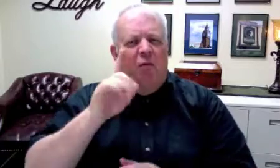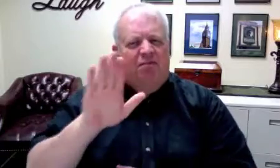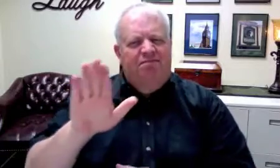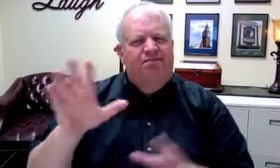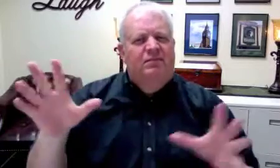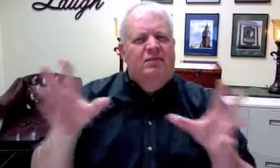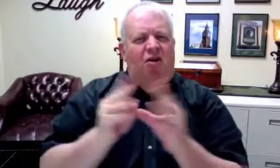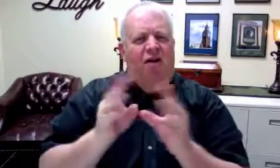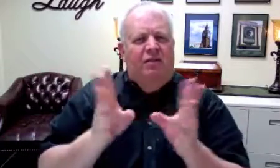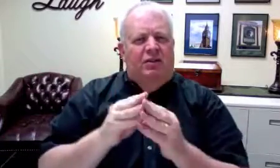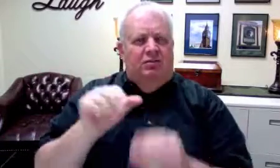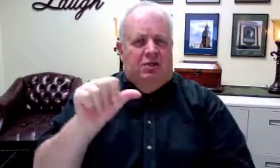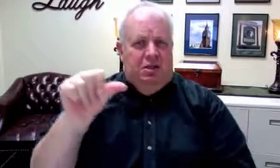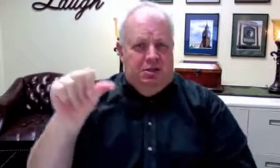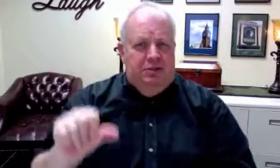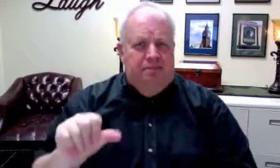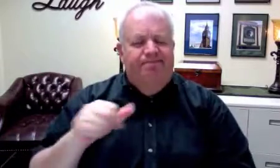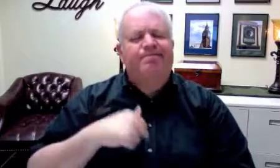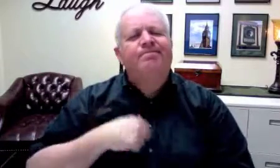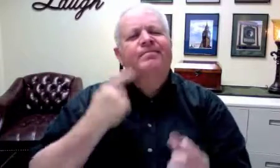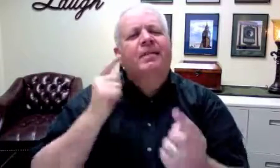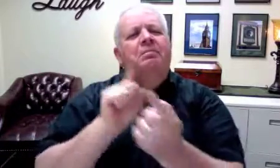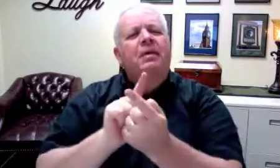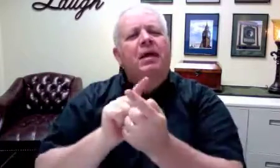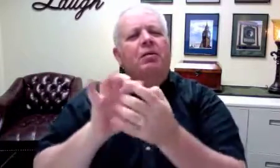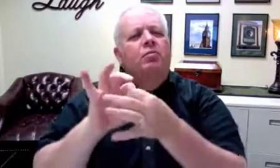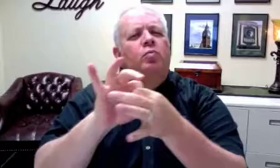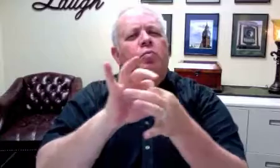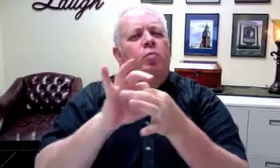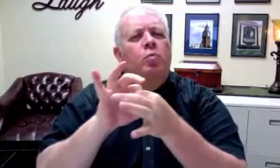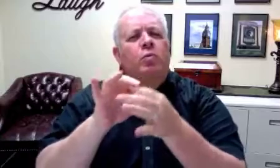met the coordinator in charge of sign language volunteers.